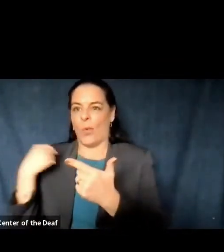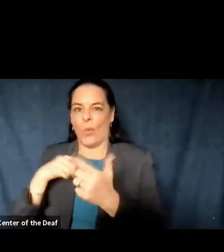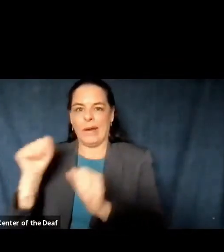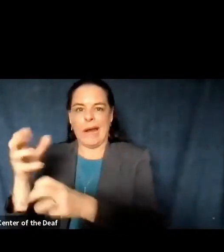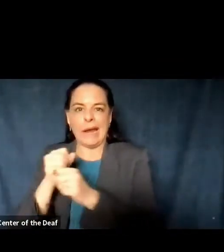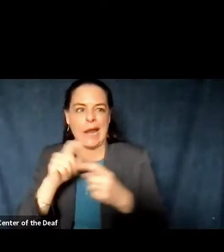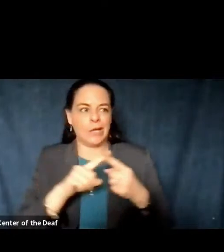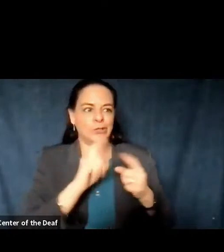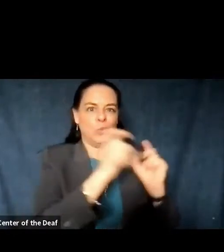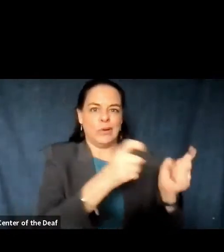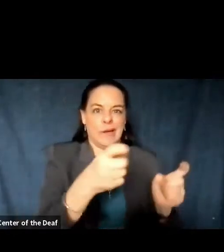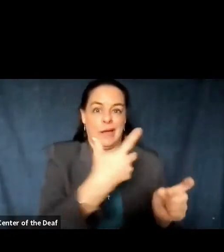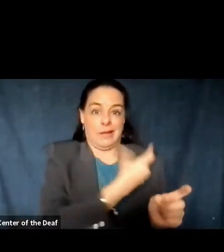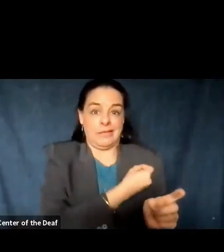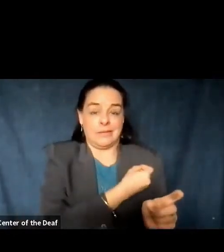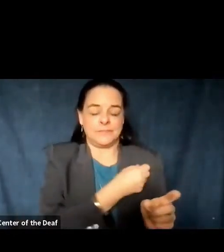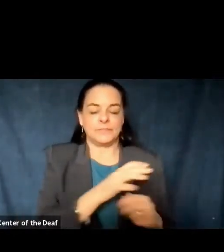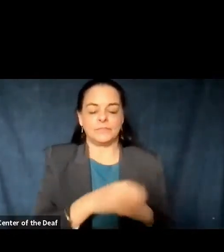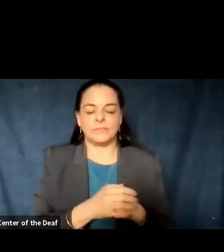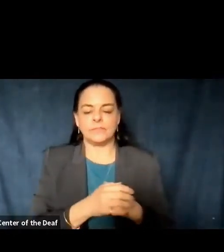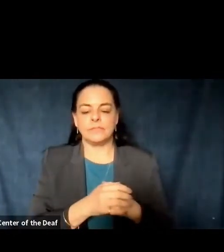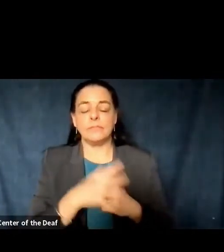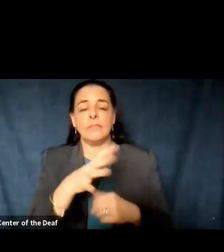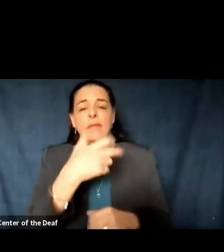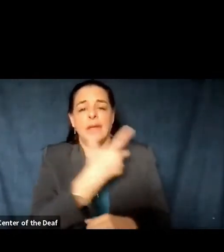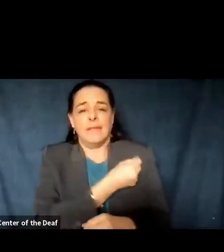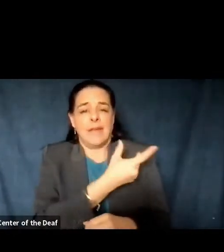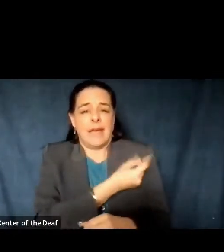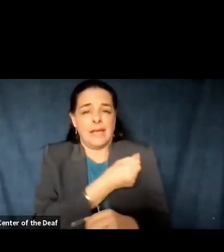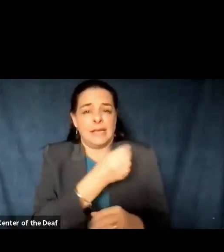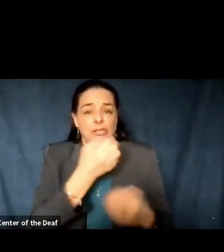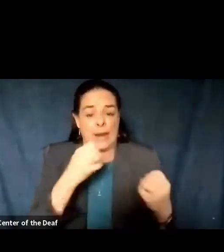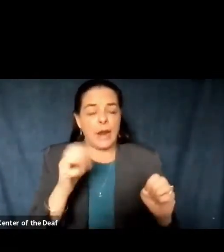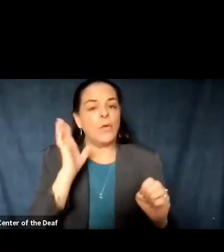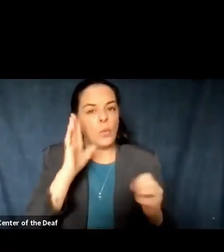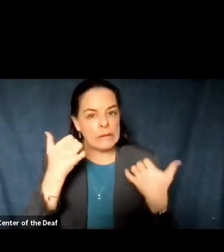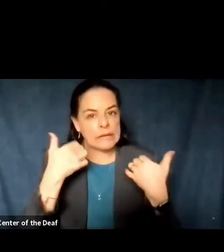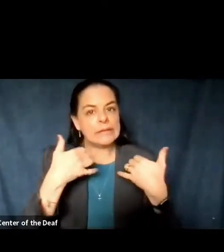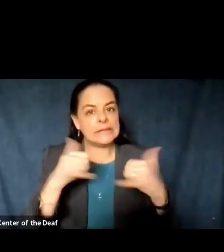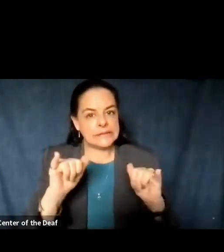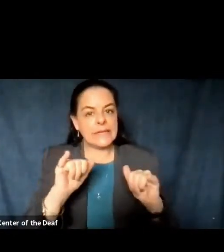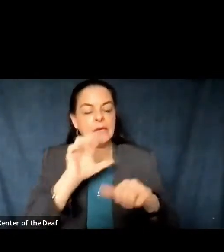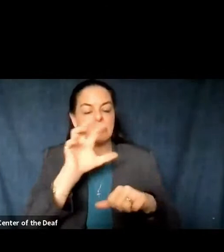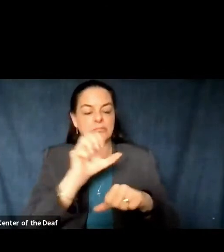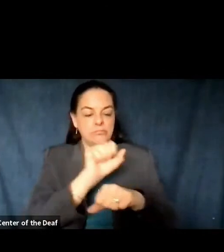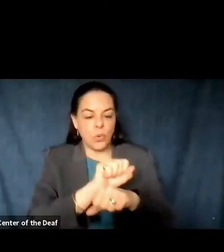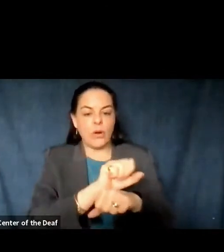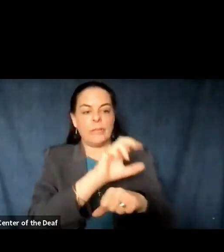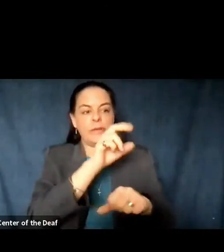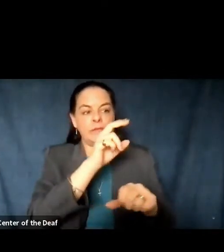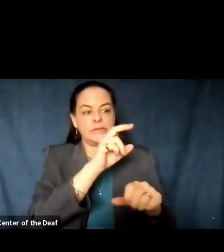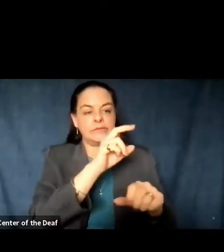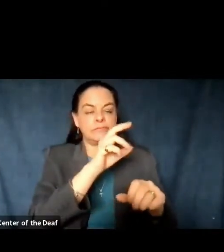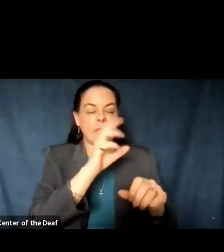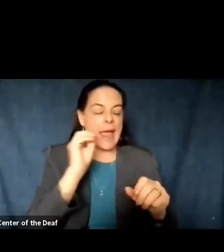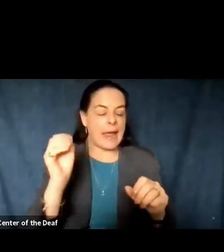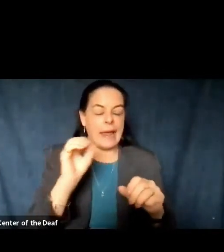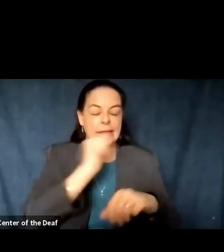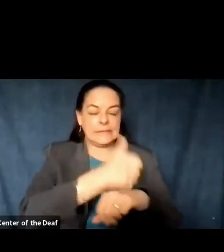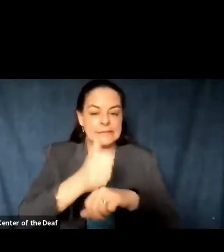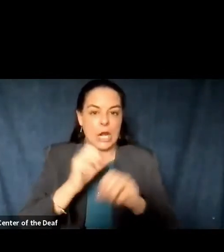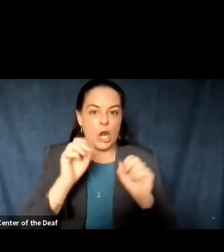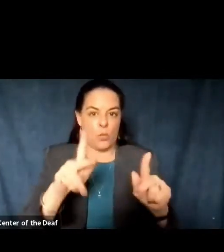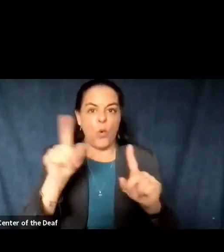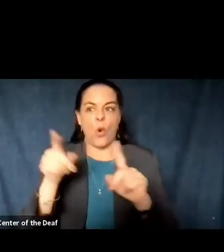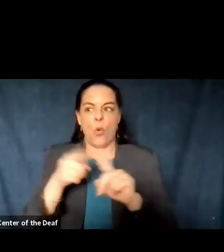our vaccination efforts, we will continue scheduled vaccination opportunities as supply allows. This will include the